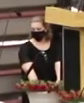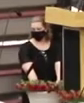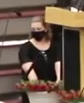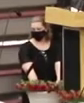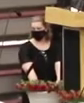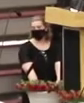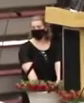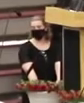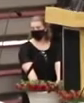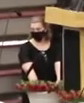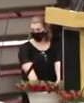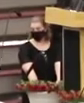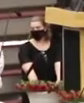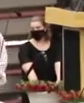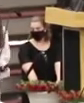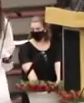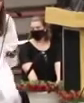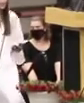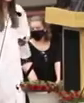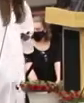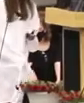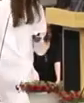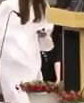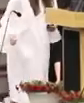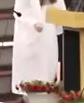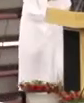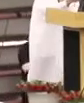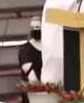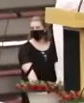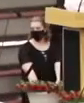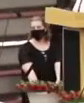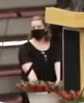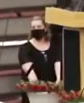Lily Marie Hansen.